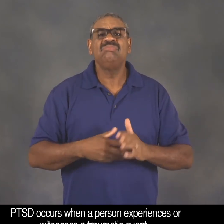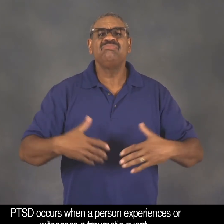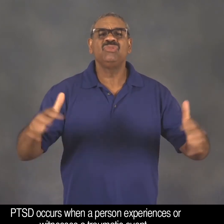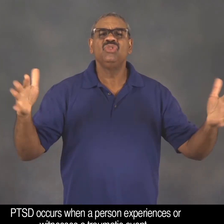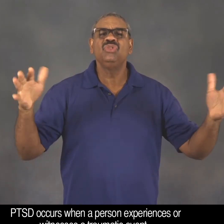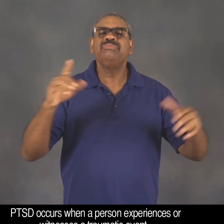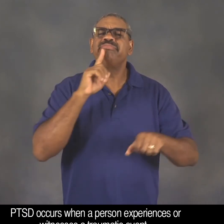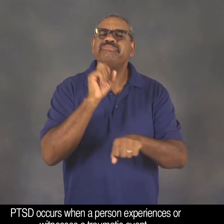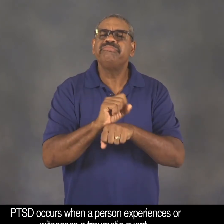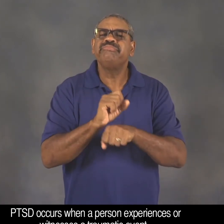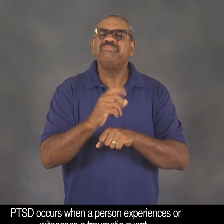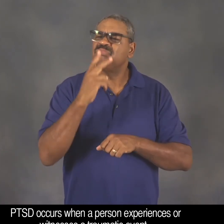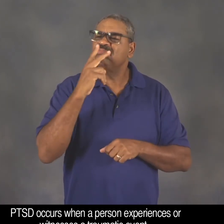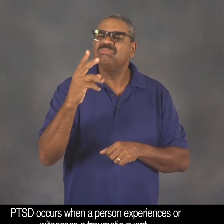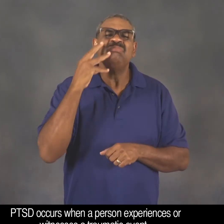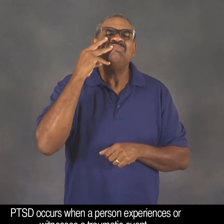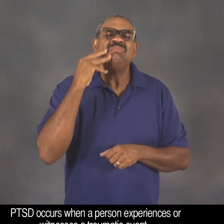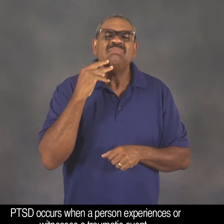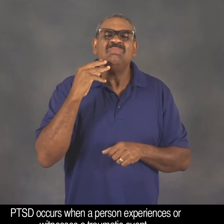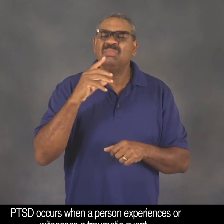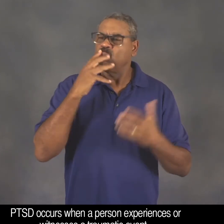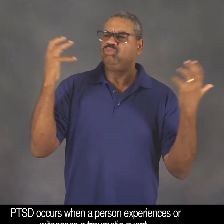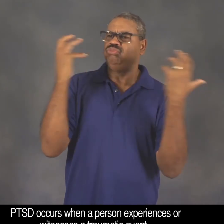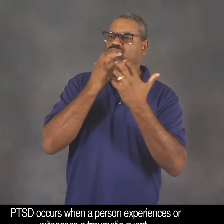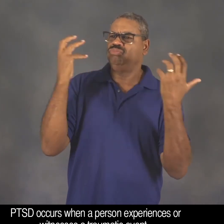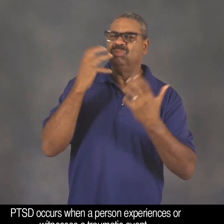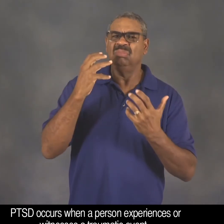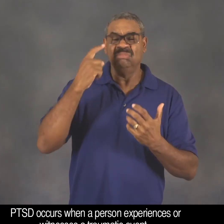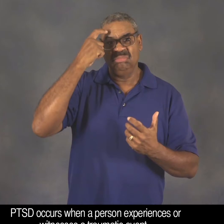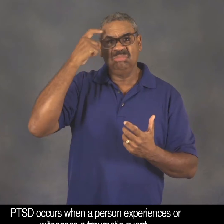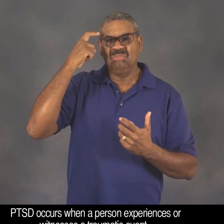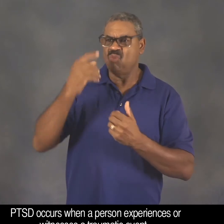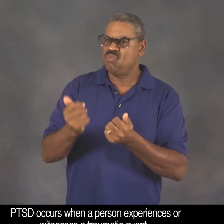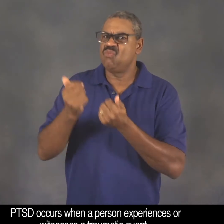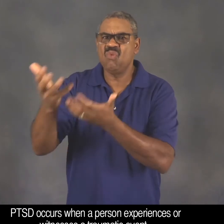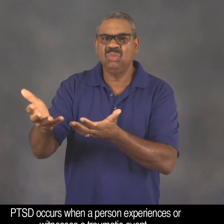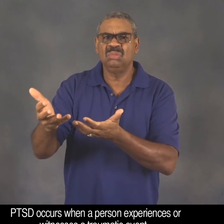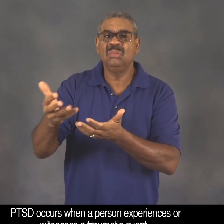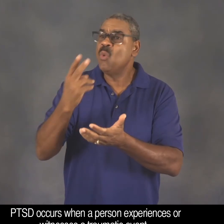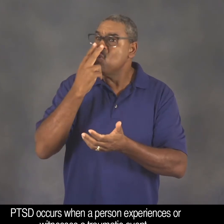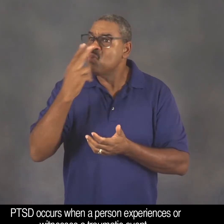PTSD occurs when a person experiences or witnesses a traumatic event.